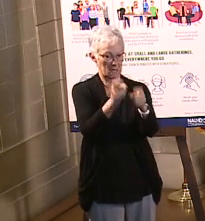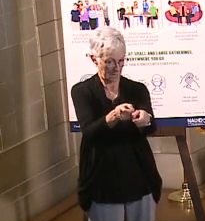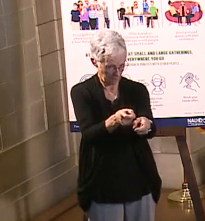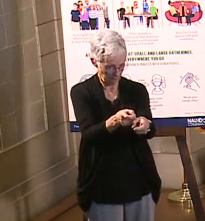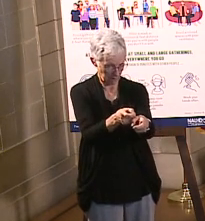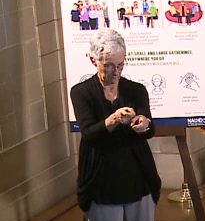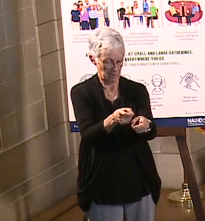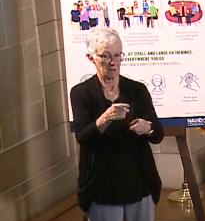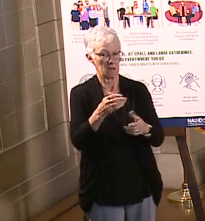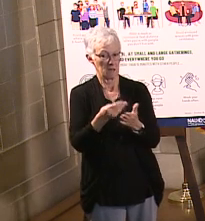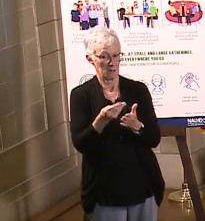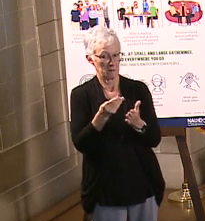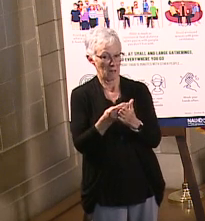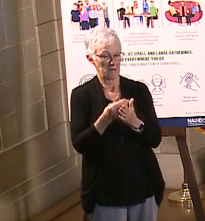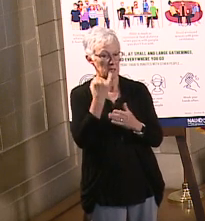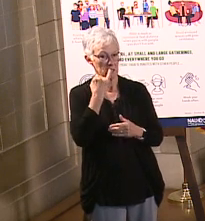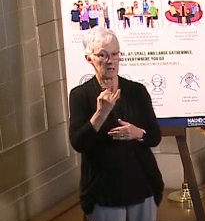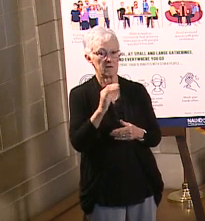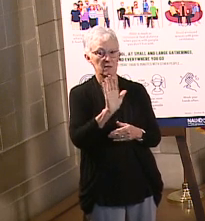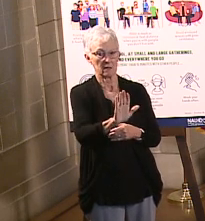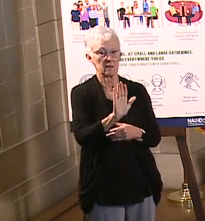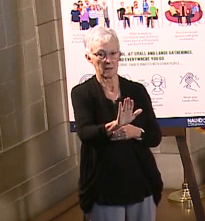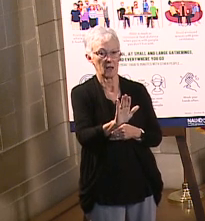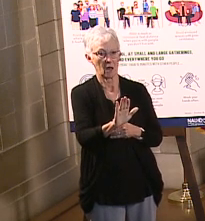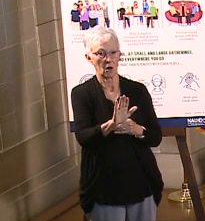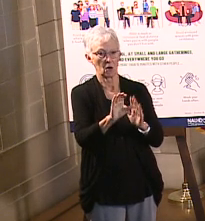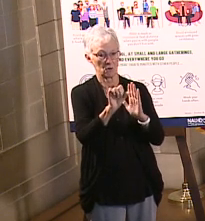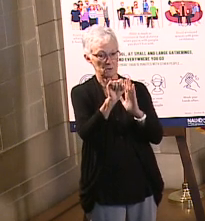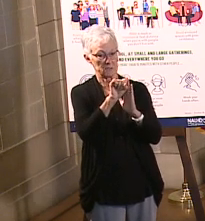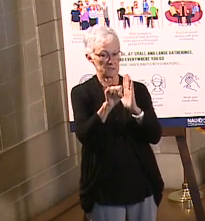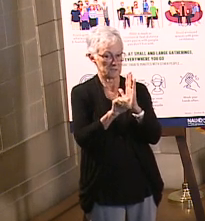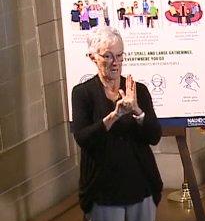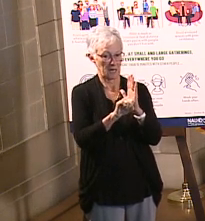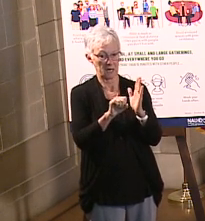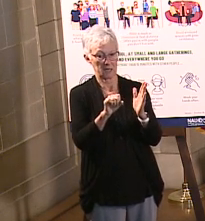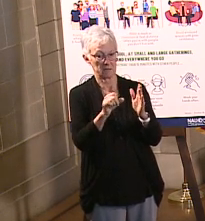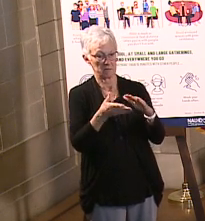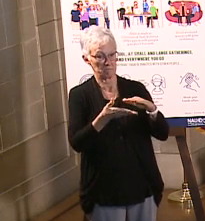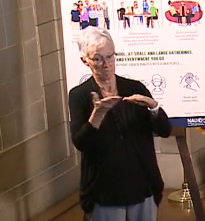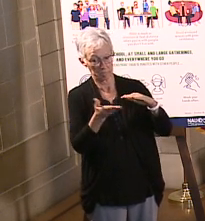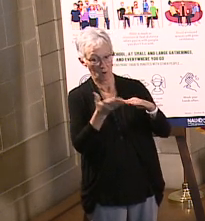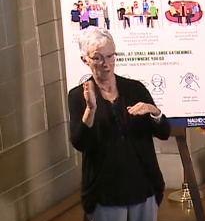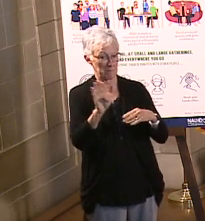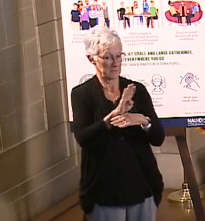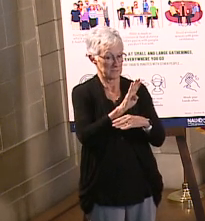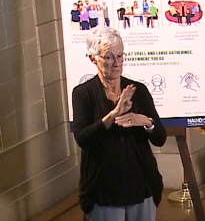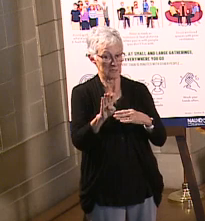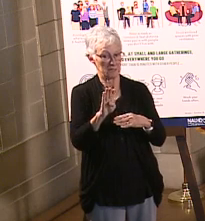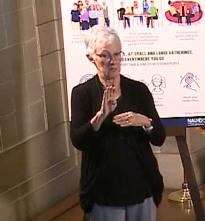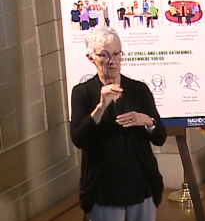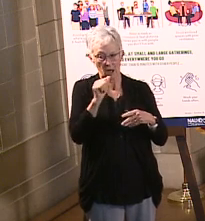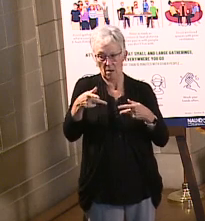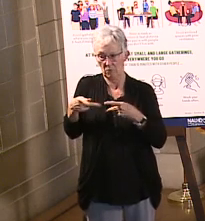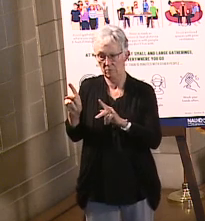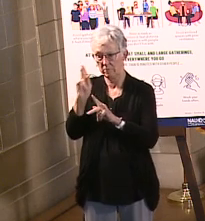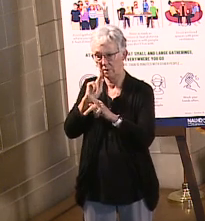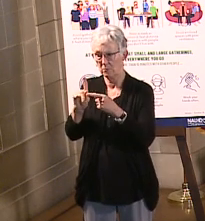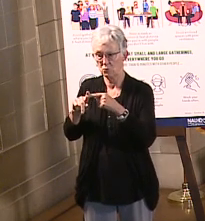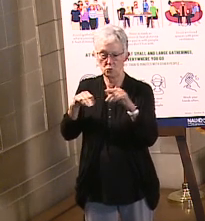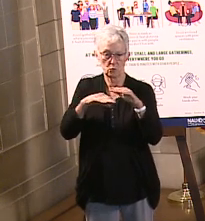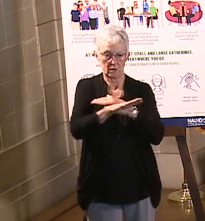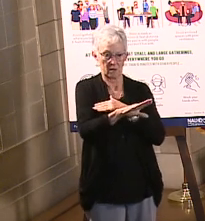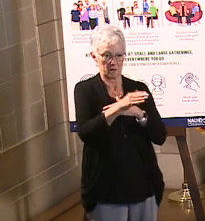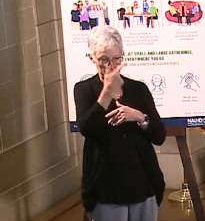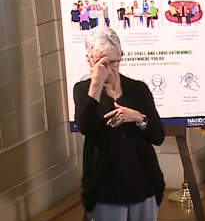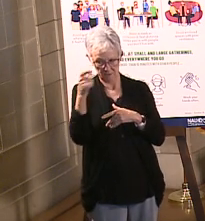May. If there's more stimulus money coming forward, we will certainly take that in consideration. But if any citizen gets denied services because